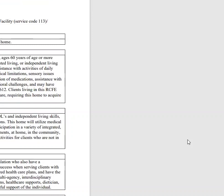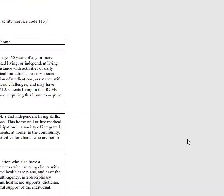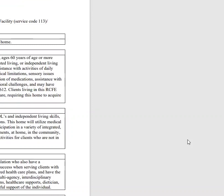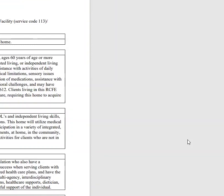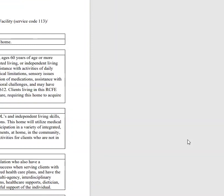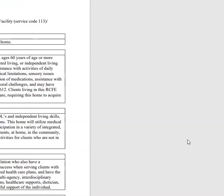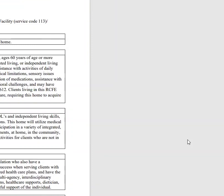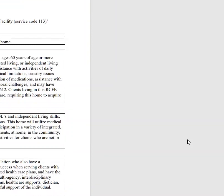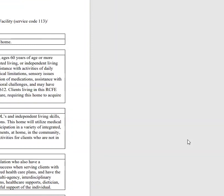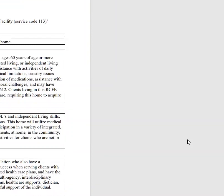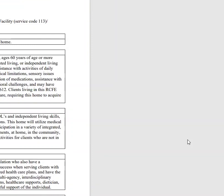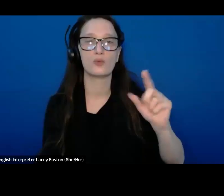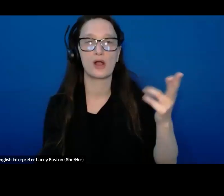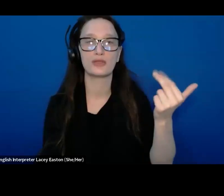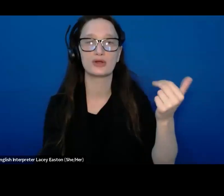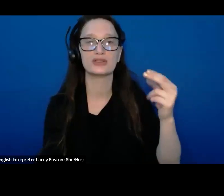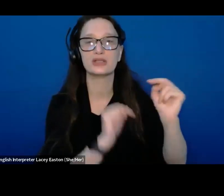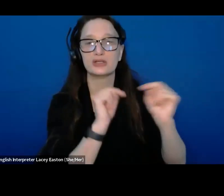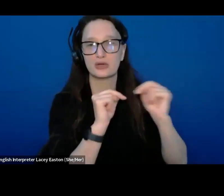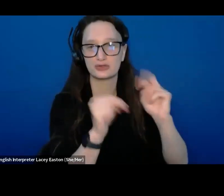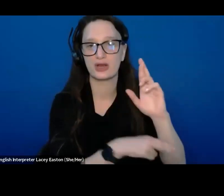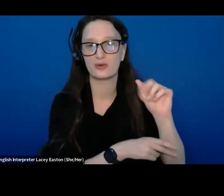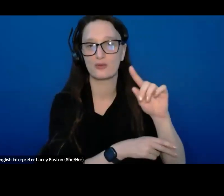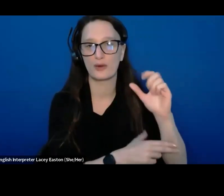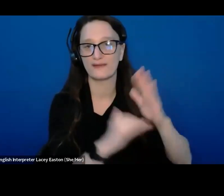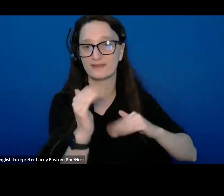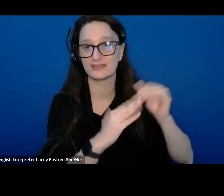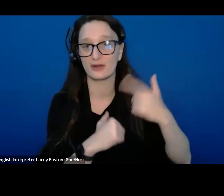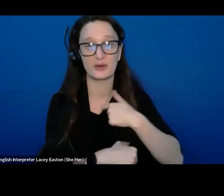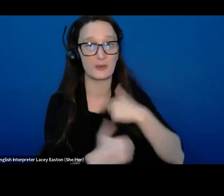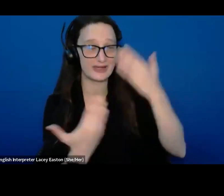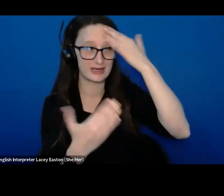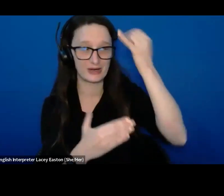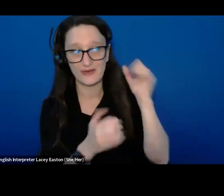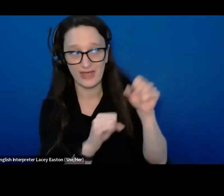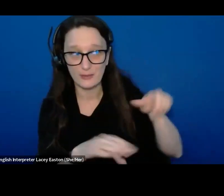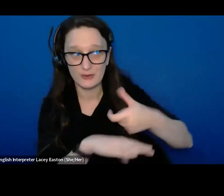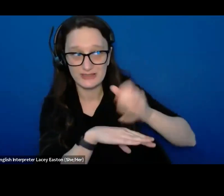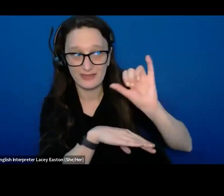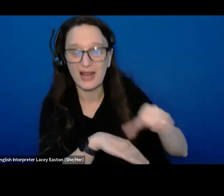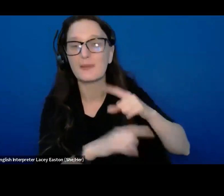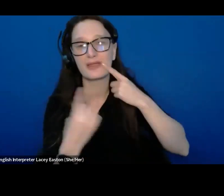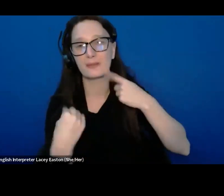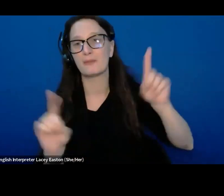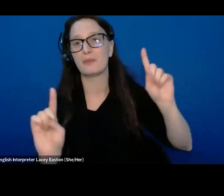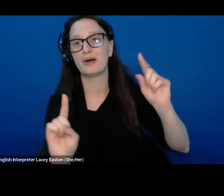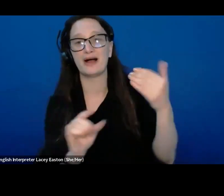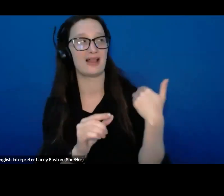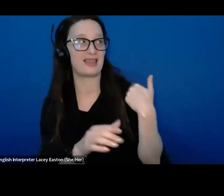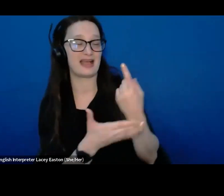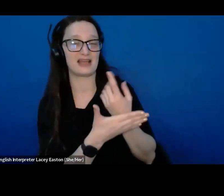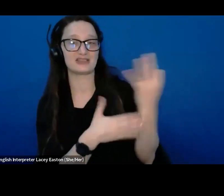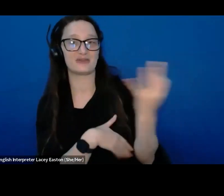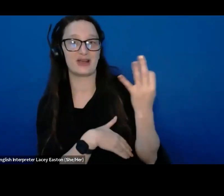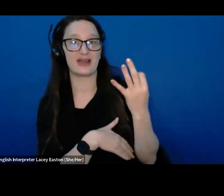113 negotiated rate facility. So we did not know if we were going to be able to do that. And last Friday, actually right after they